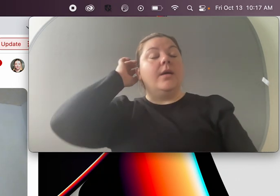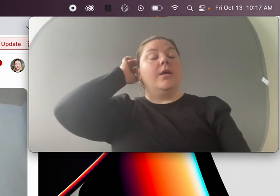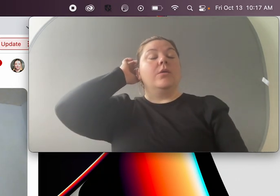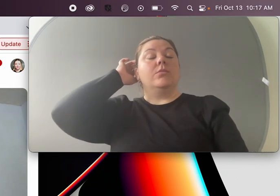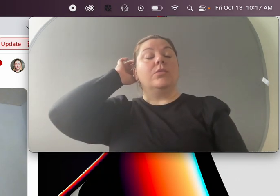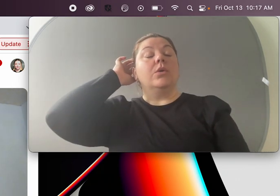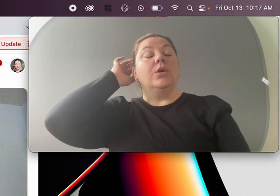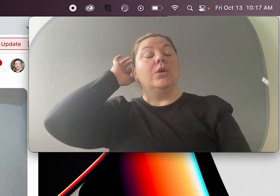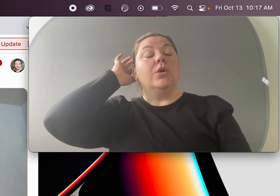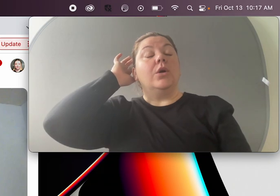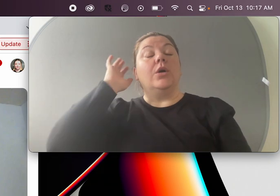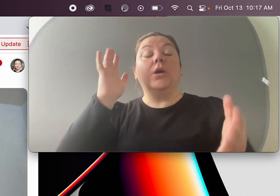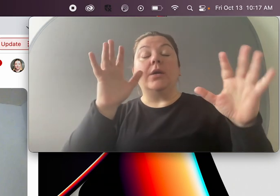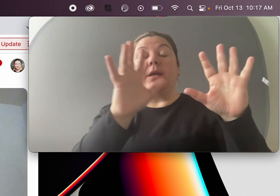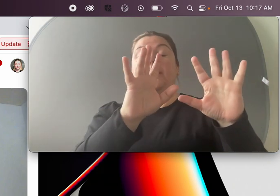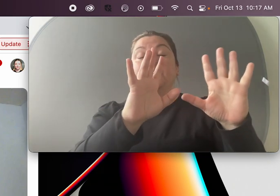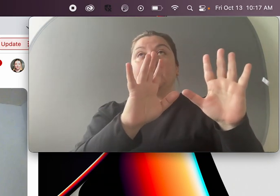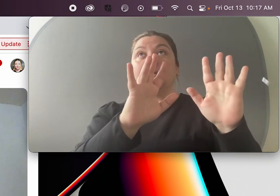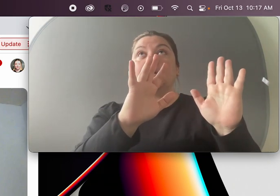Okay.